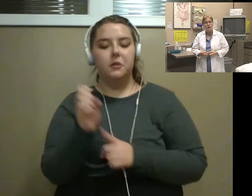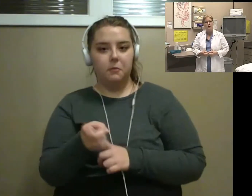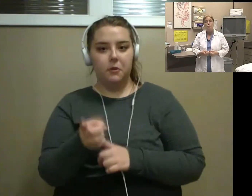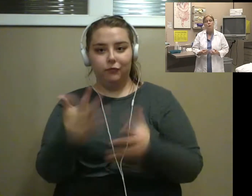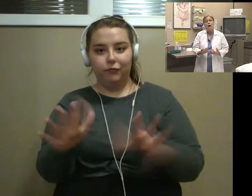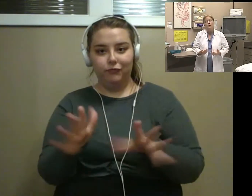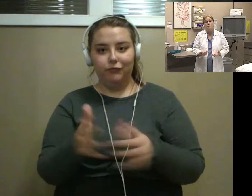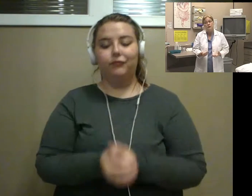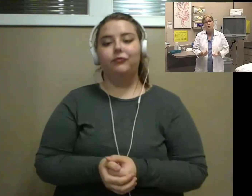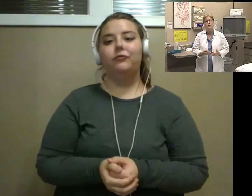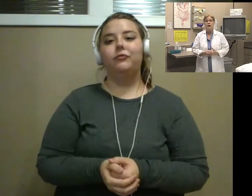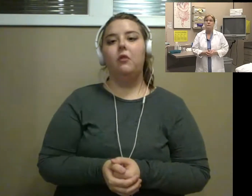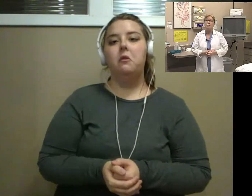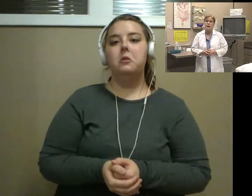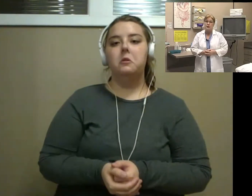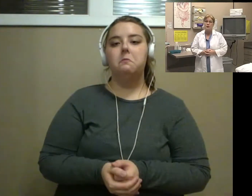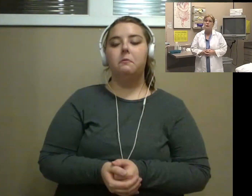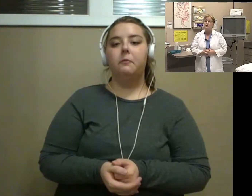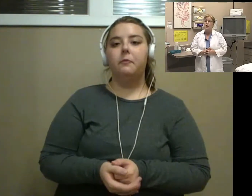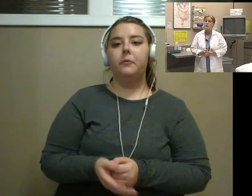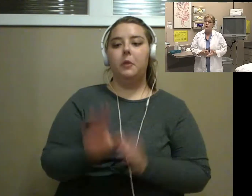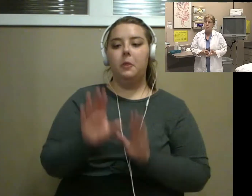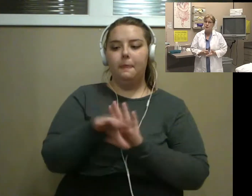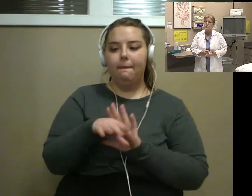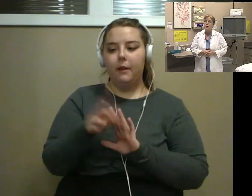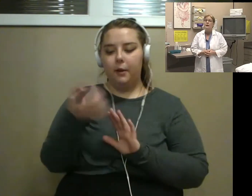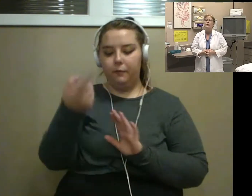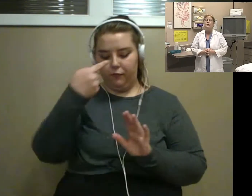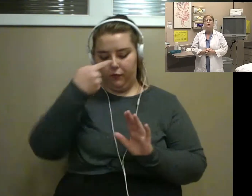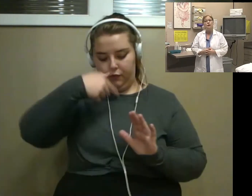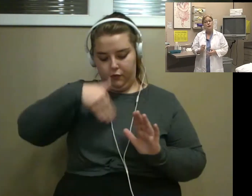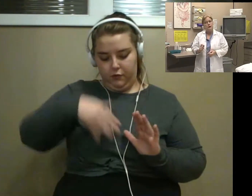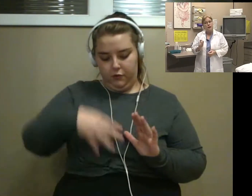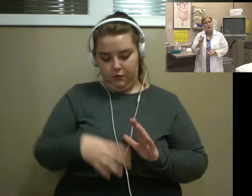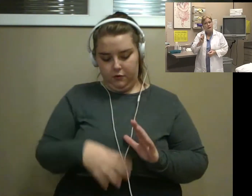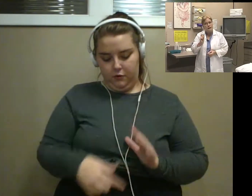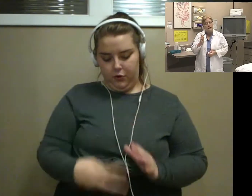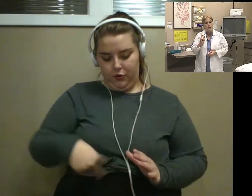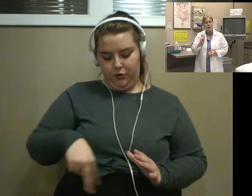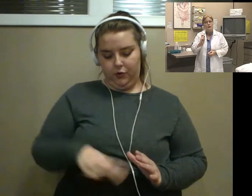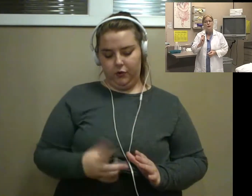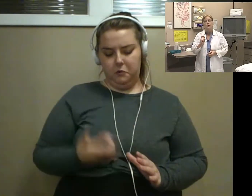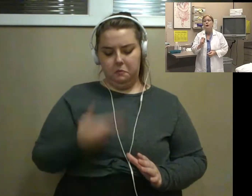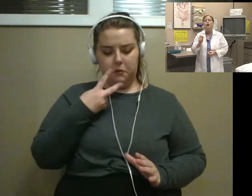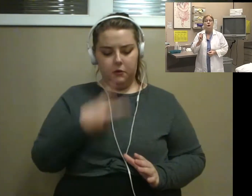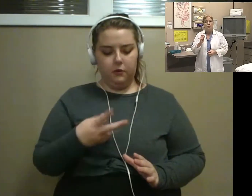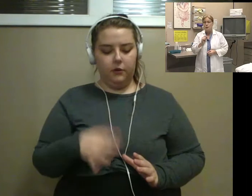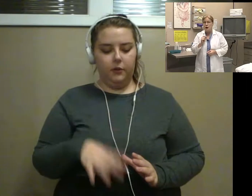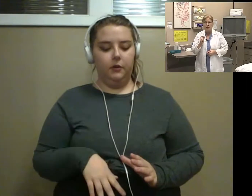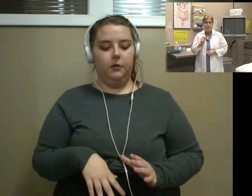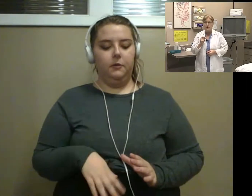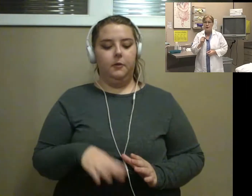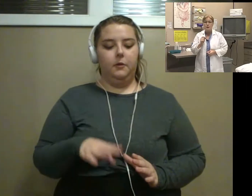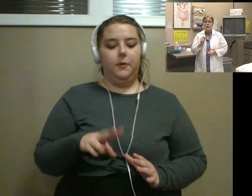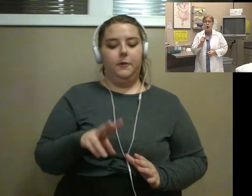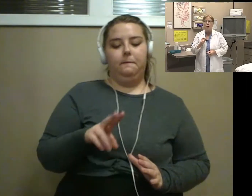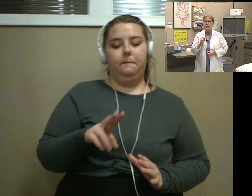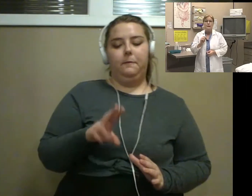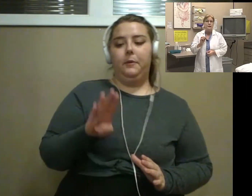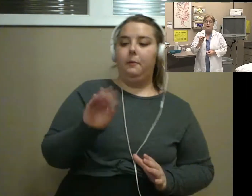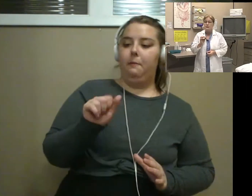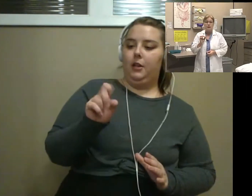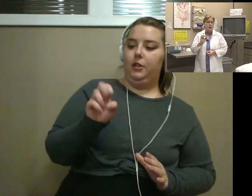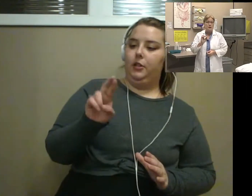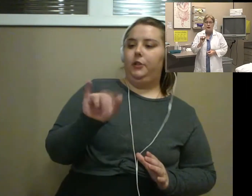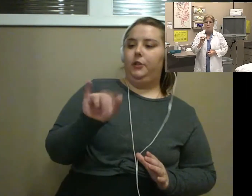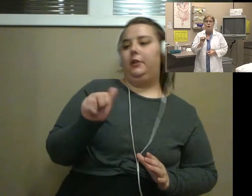irritated areas, or perhaps thinks you may have the bacteria that cause ulcers, they'll take a little tissue sample. You do not feel this at all,